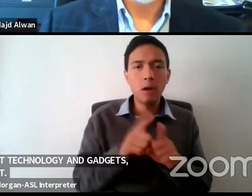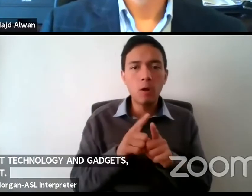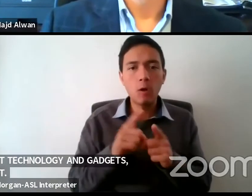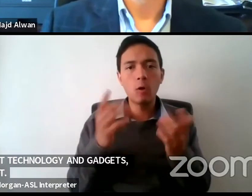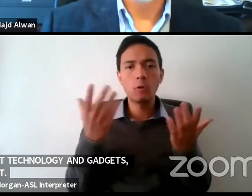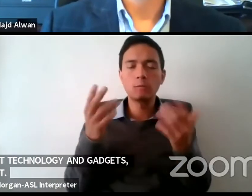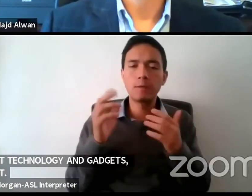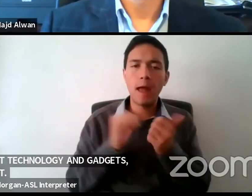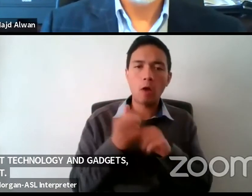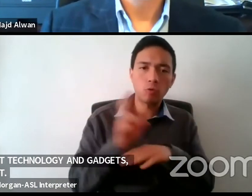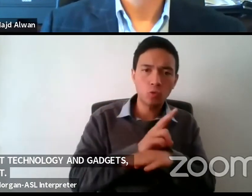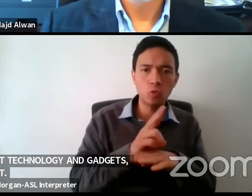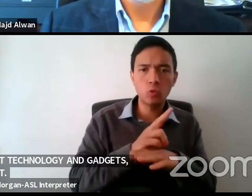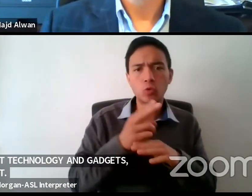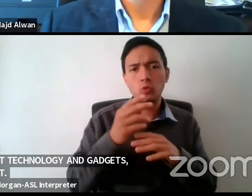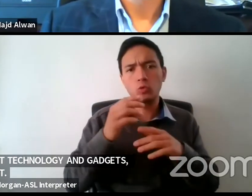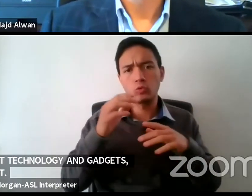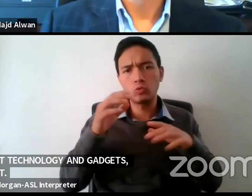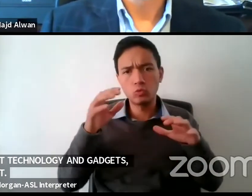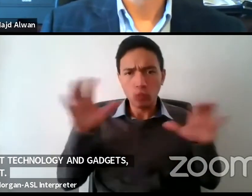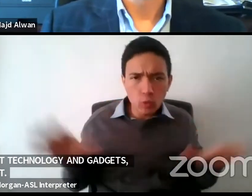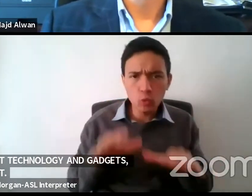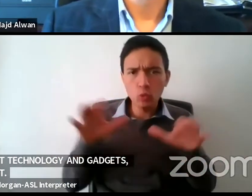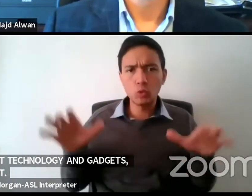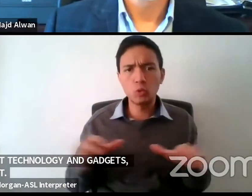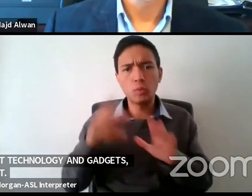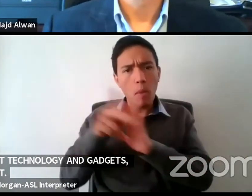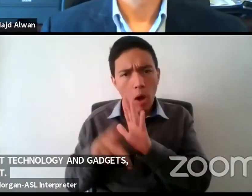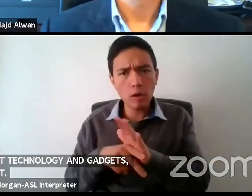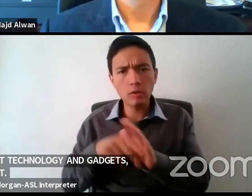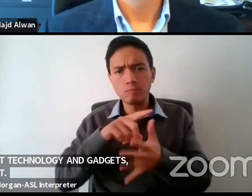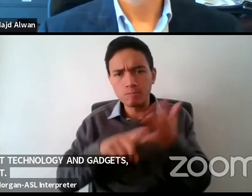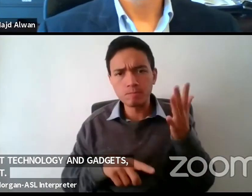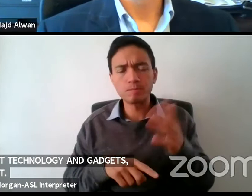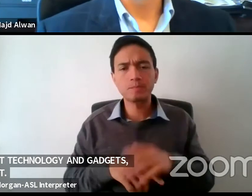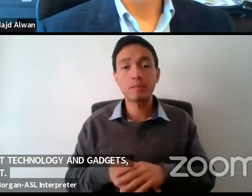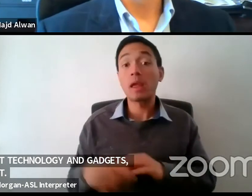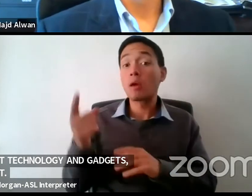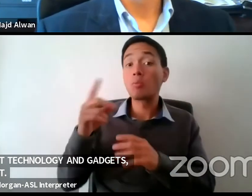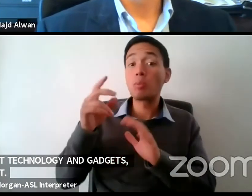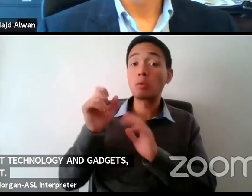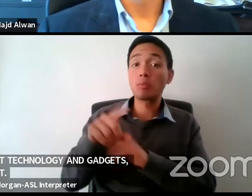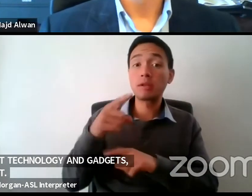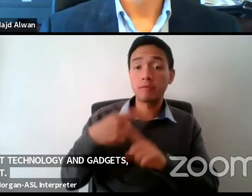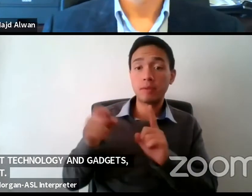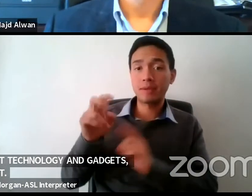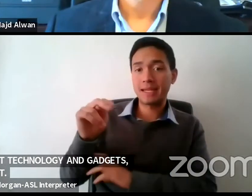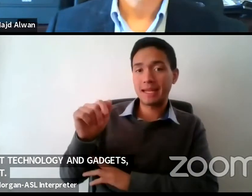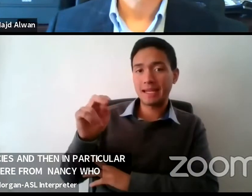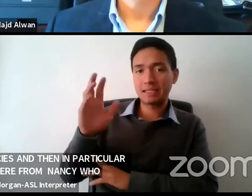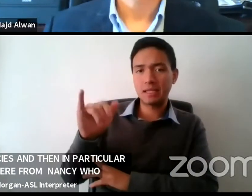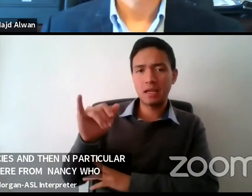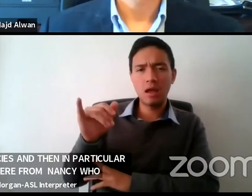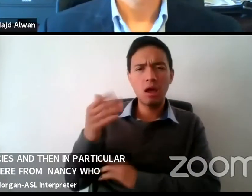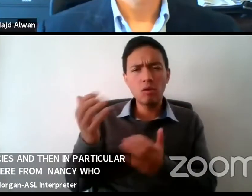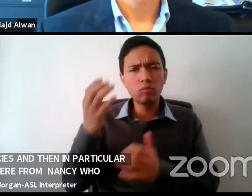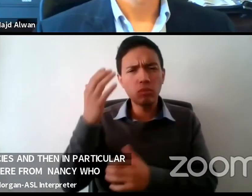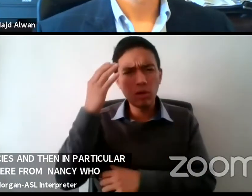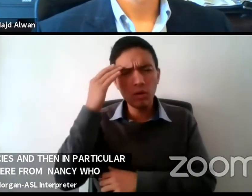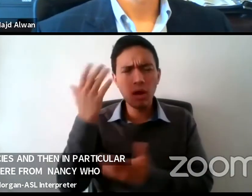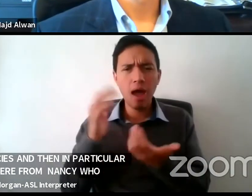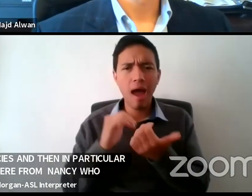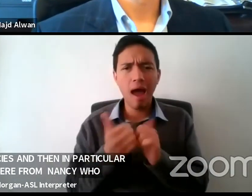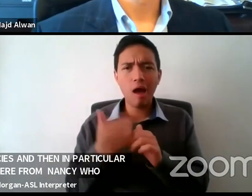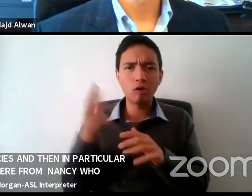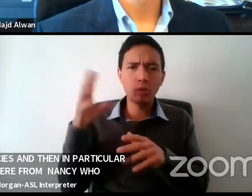practice, policies. And then in particular, there was a question here from Nancy, who's keen to understand, what's being done to include